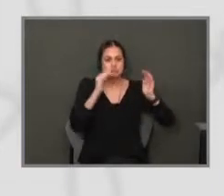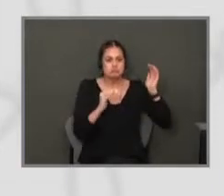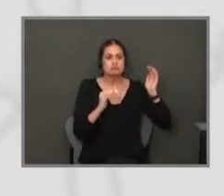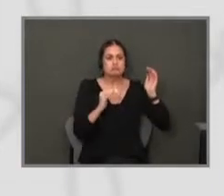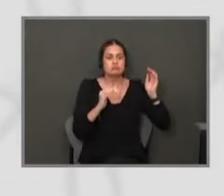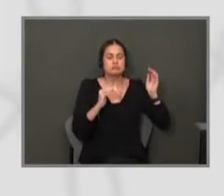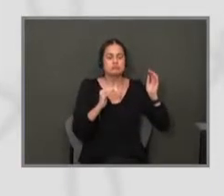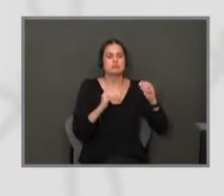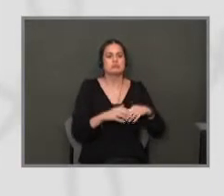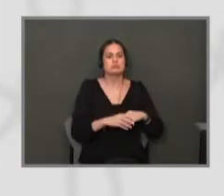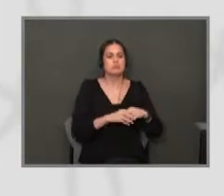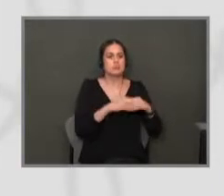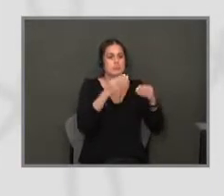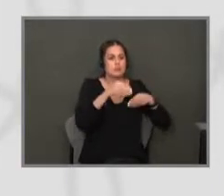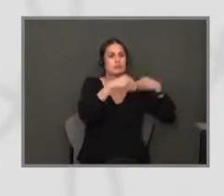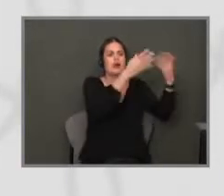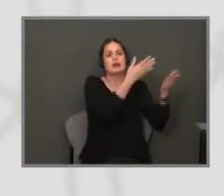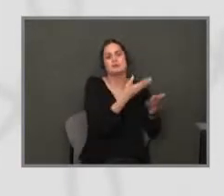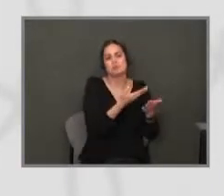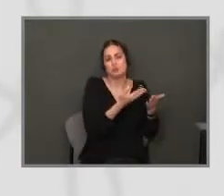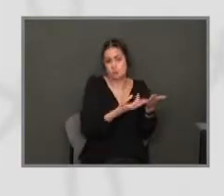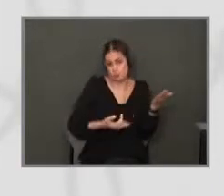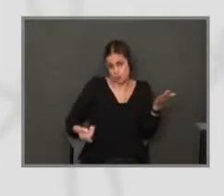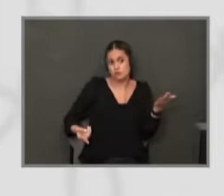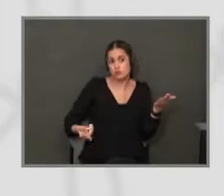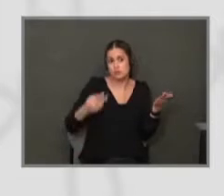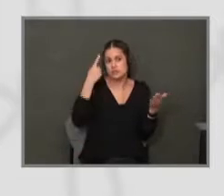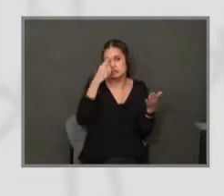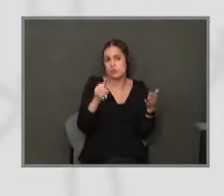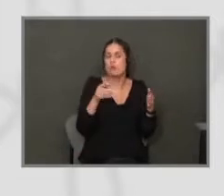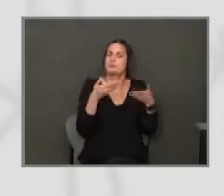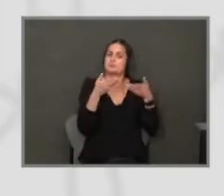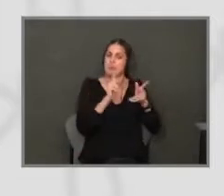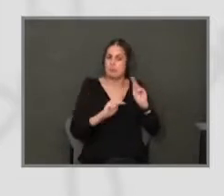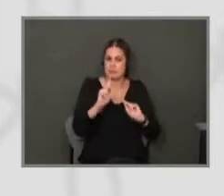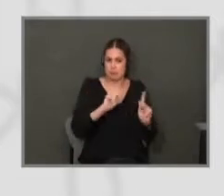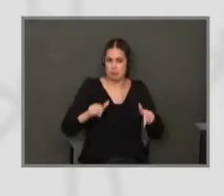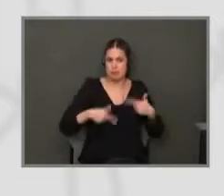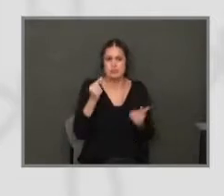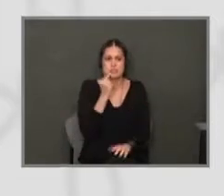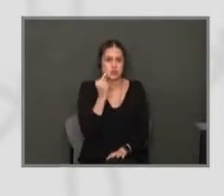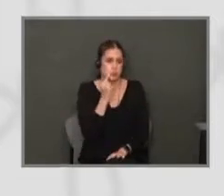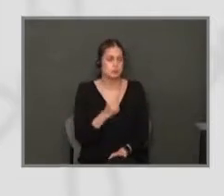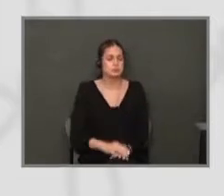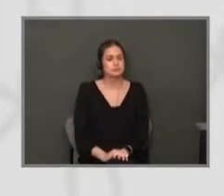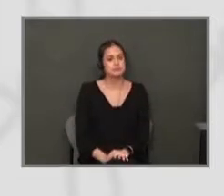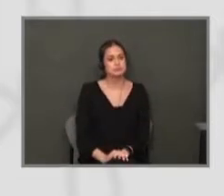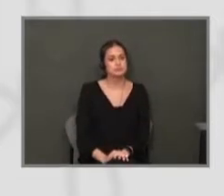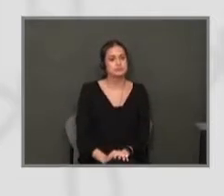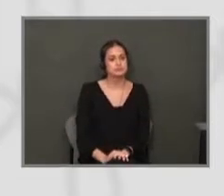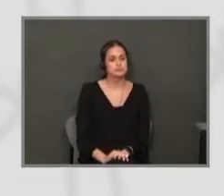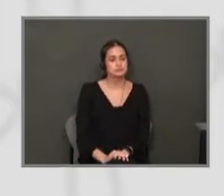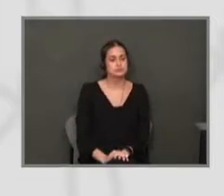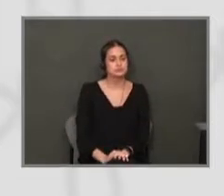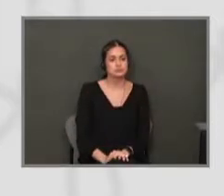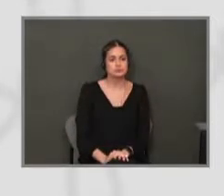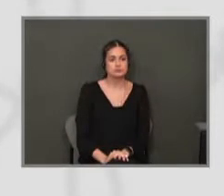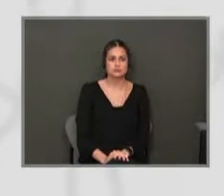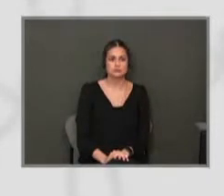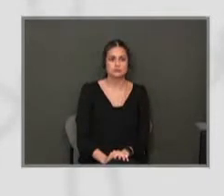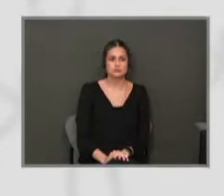basic resources to be able to continue to provide these services to the community. Next